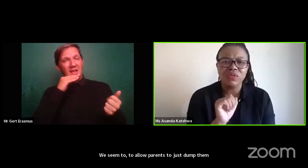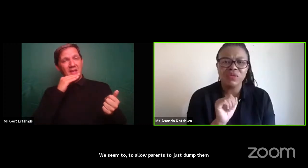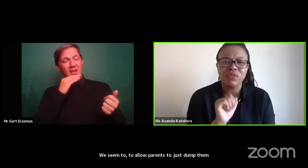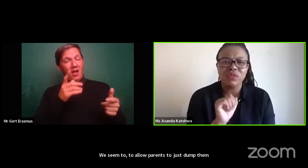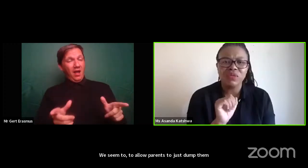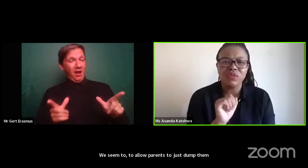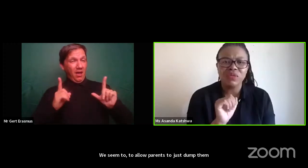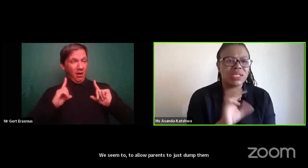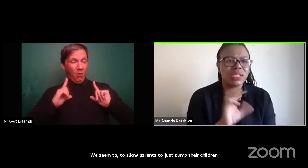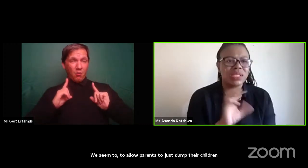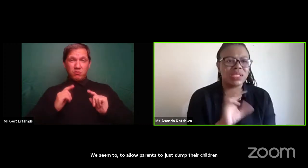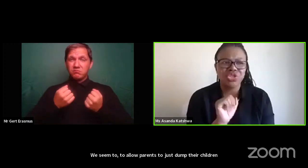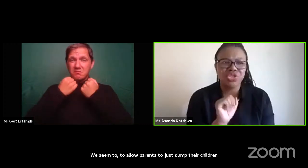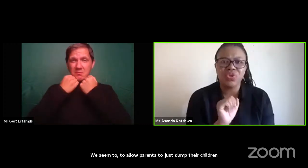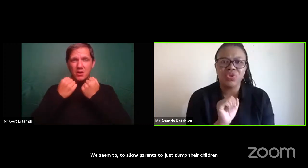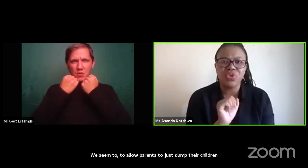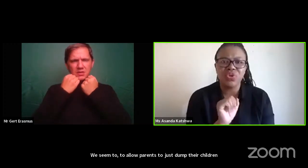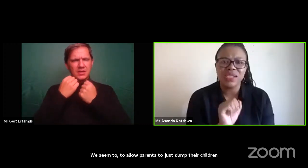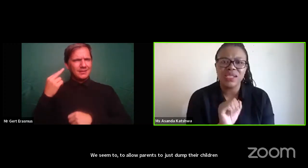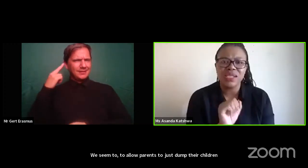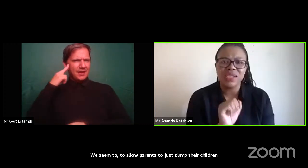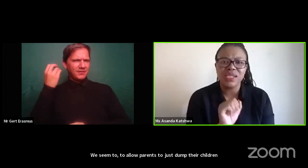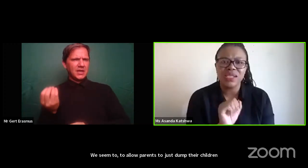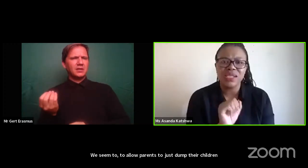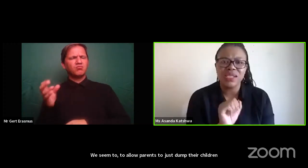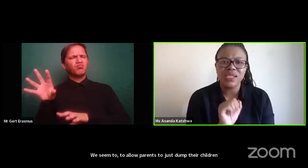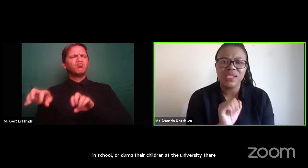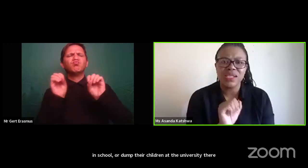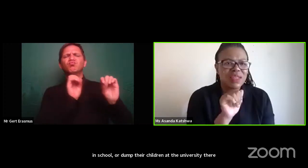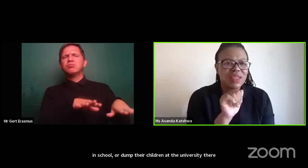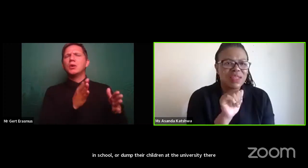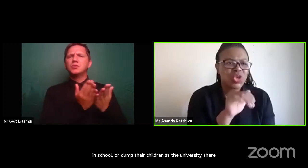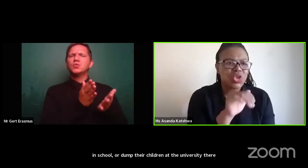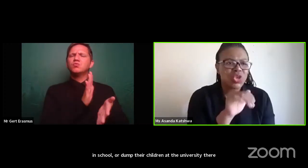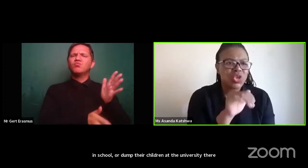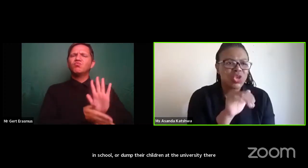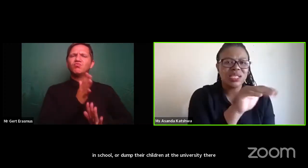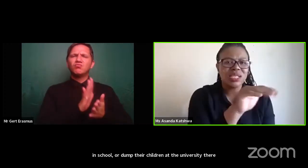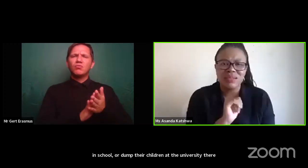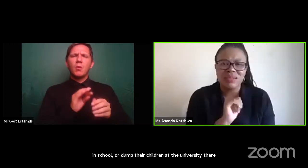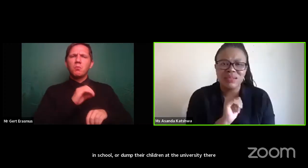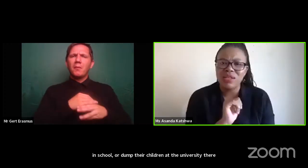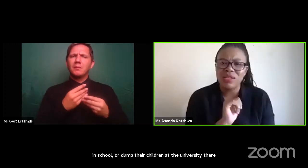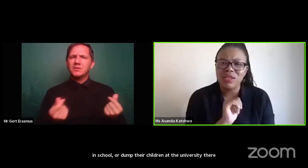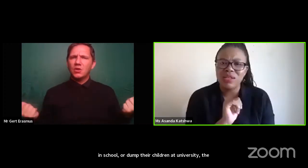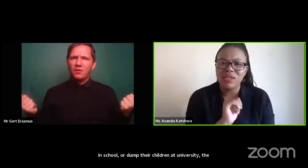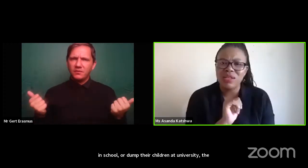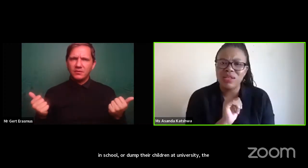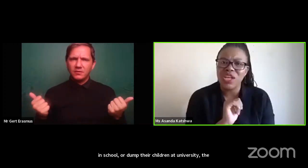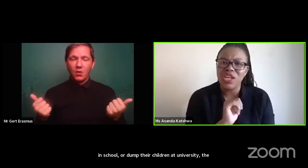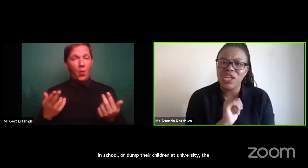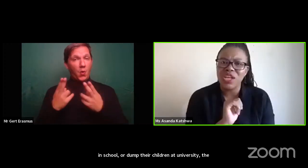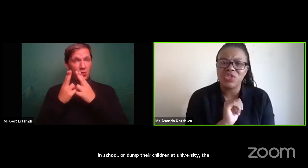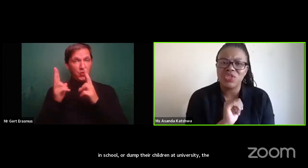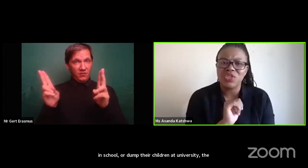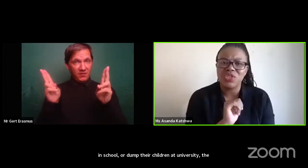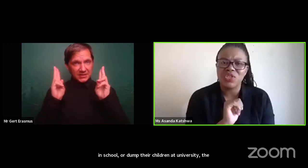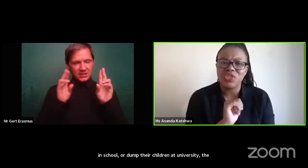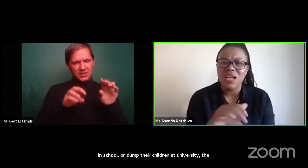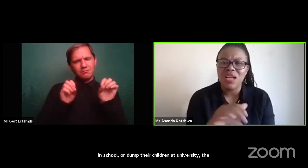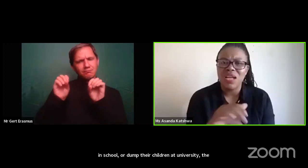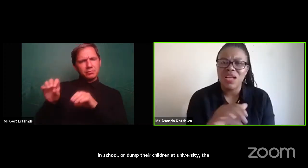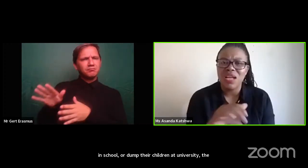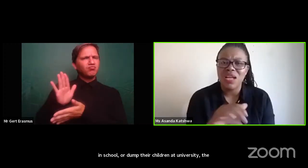school or dump their children at university. The university must deal with the issues of the